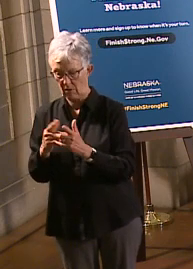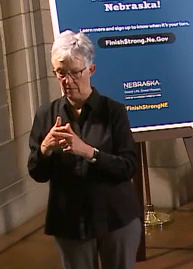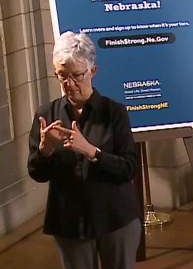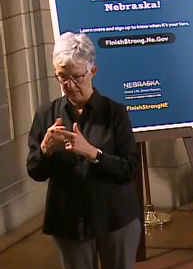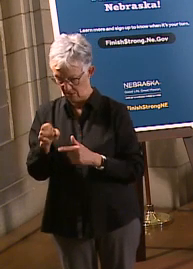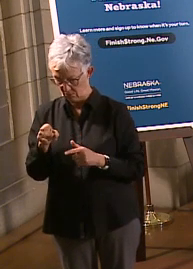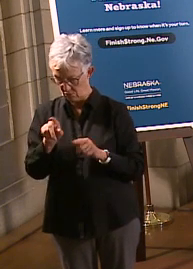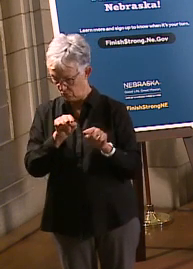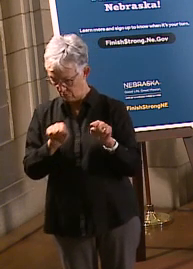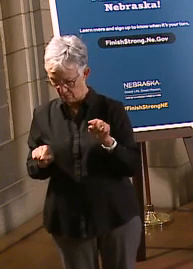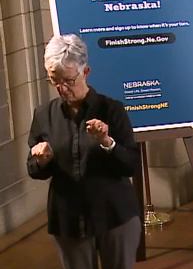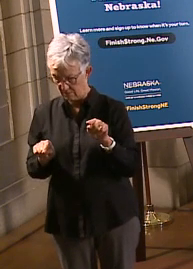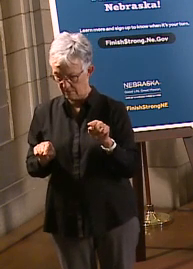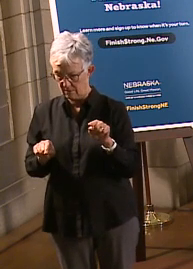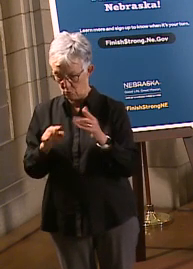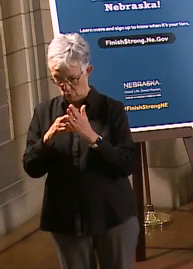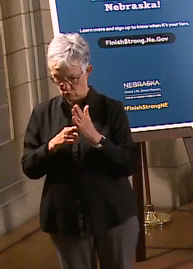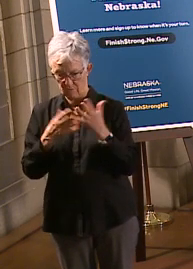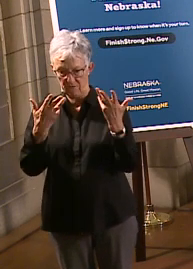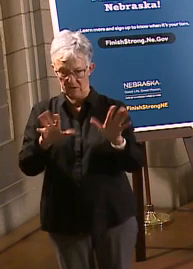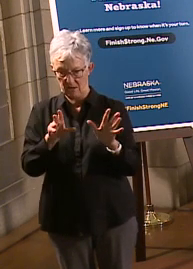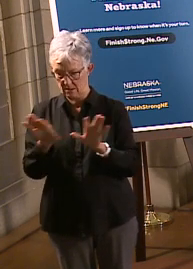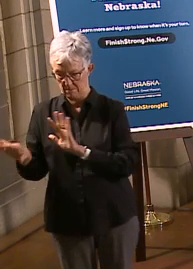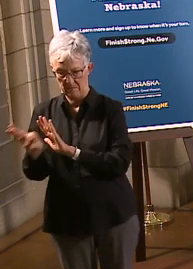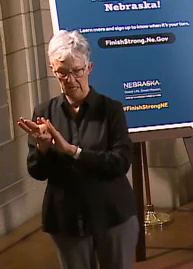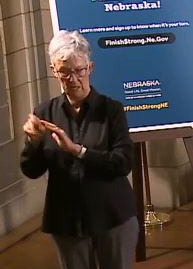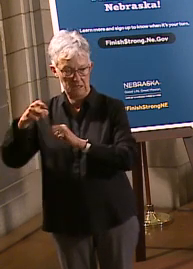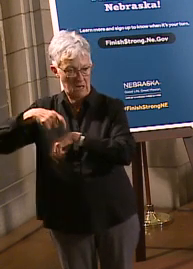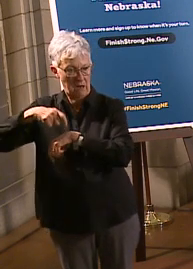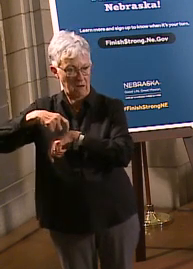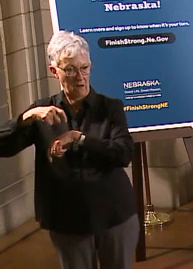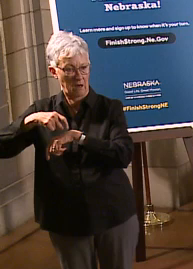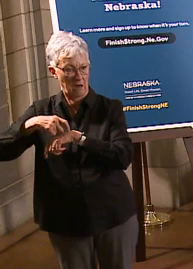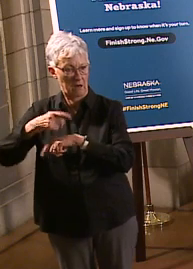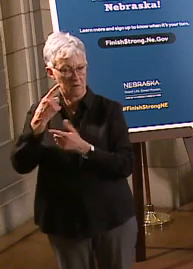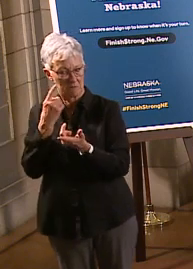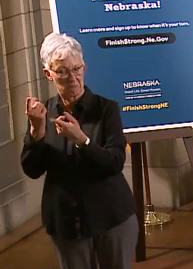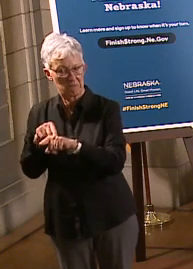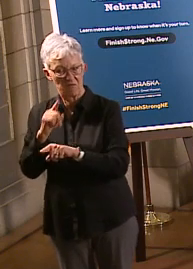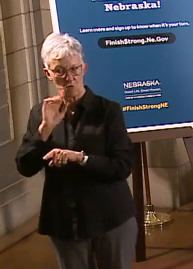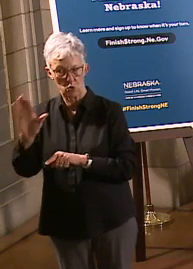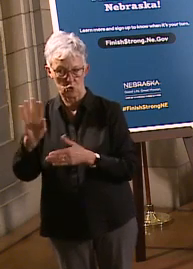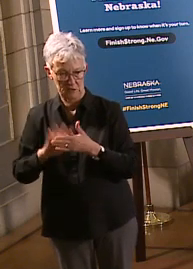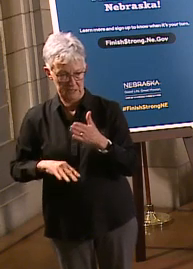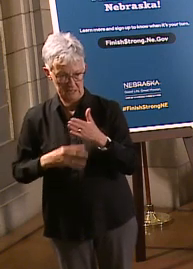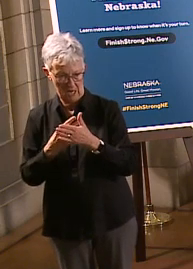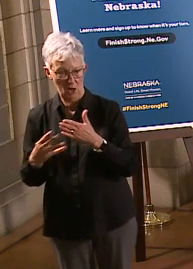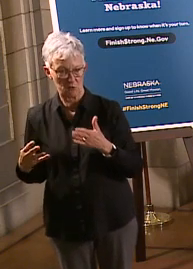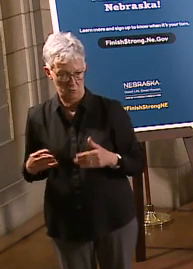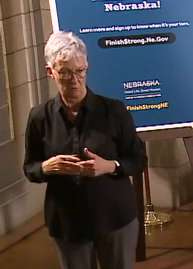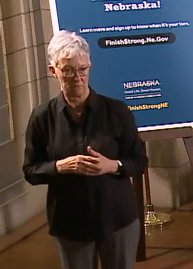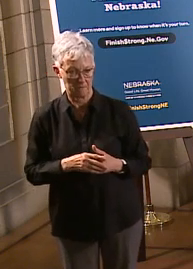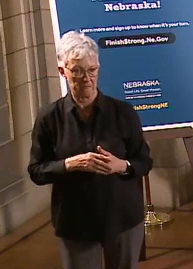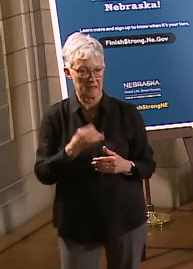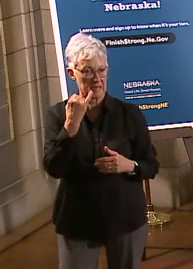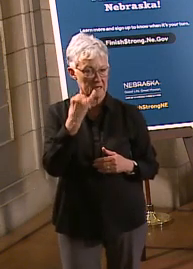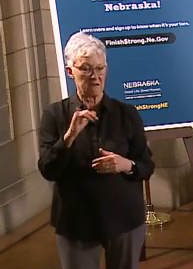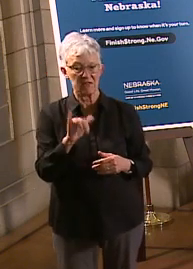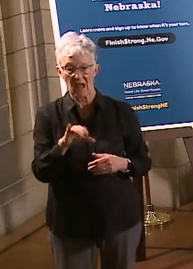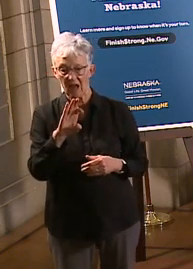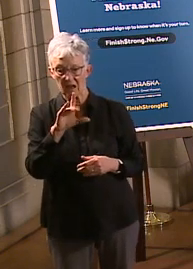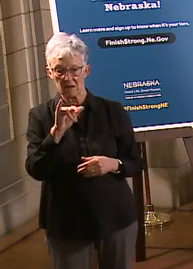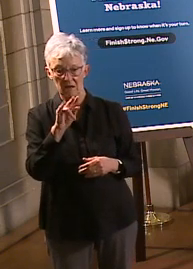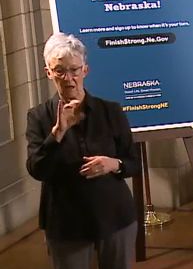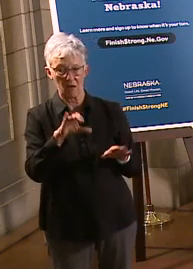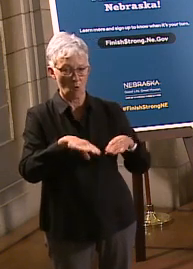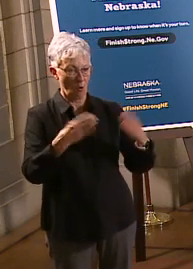convenient for you out of the time that this clinic is offered. So, if the clinic's offered all day, you'll have several options. If the clinic's just offered for a short